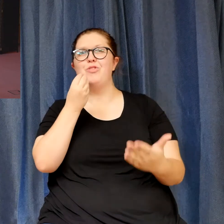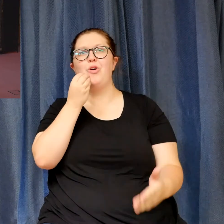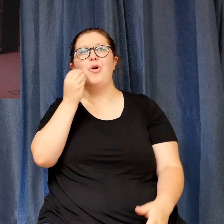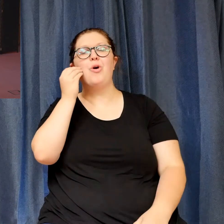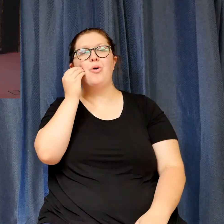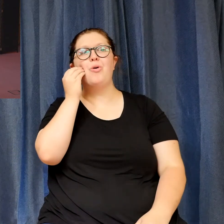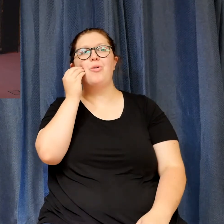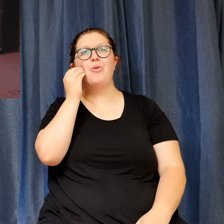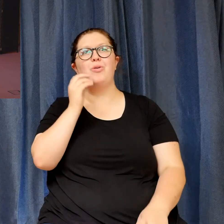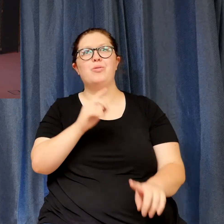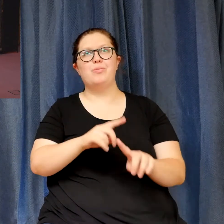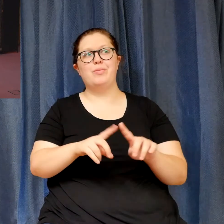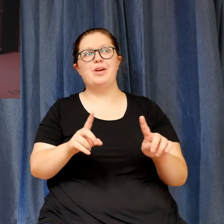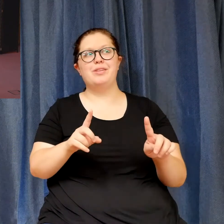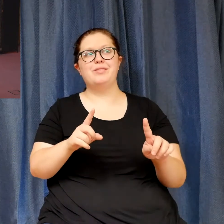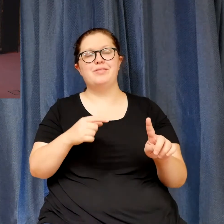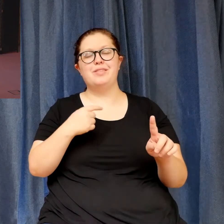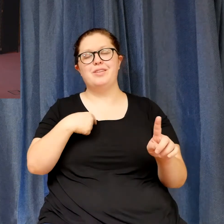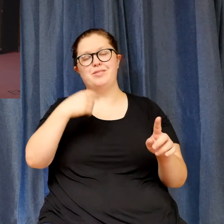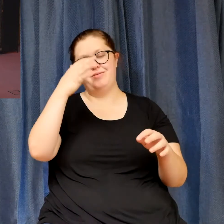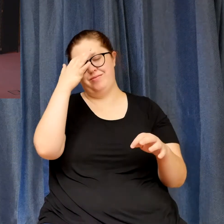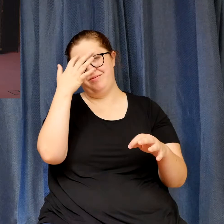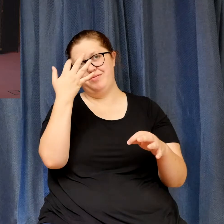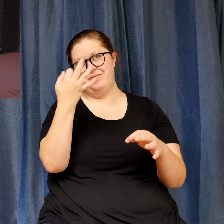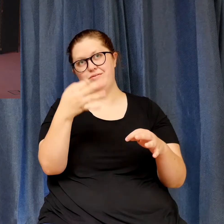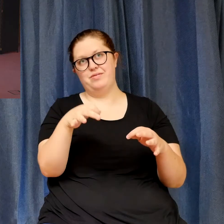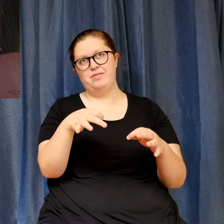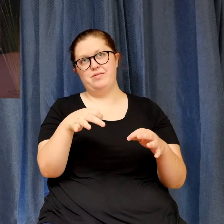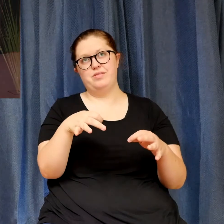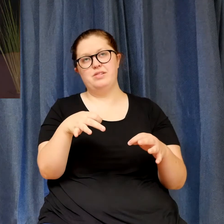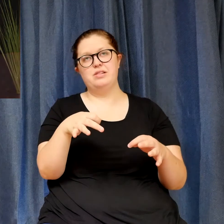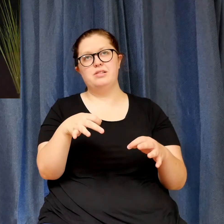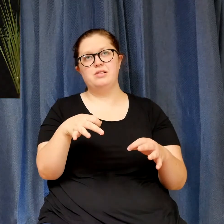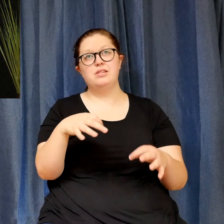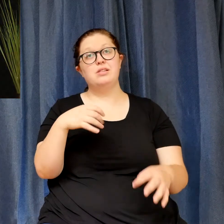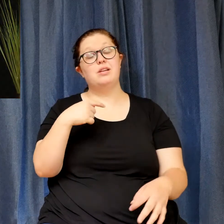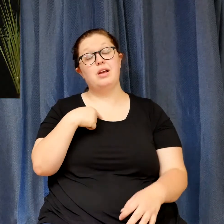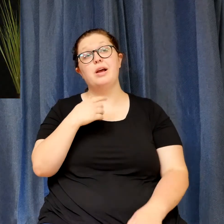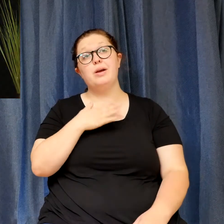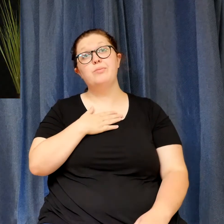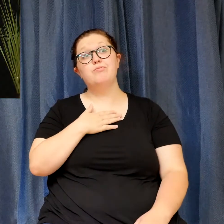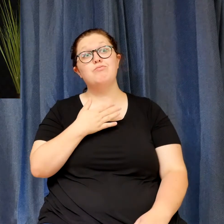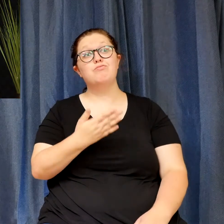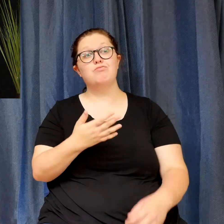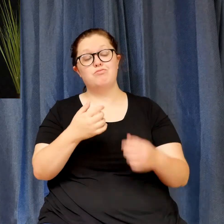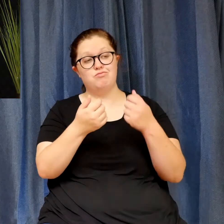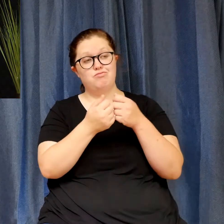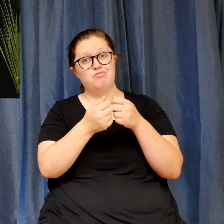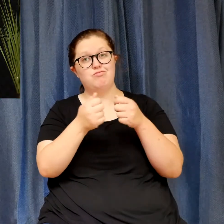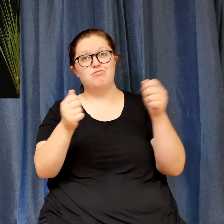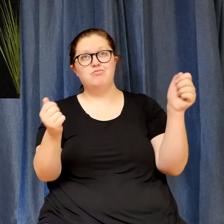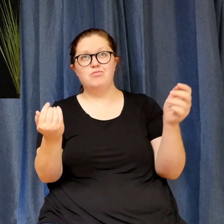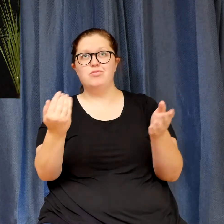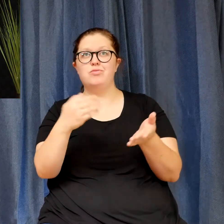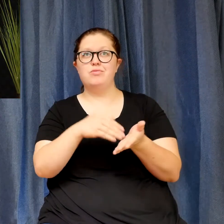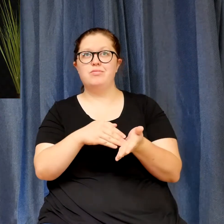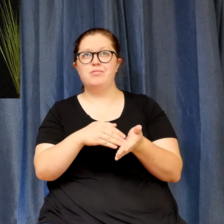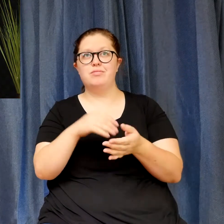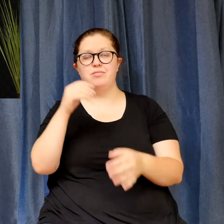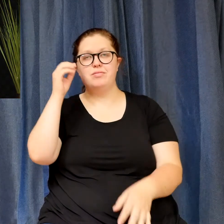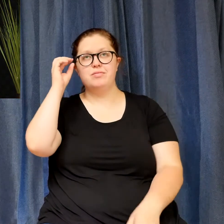home. But it was in that moment that I made a choice. And I said, you know what? I'm willing to be vulnerable